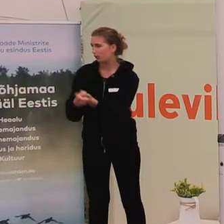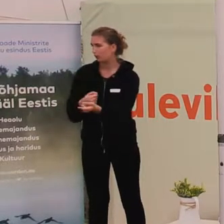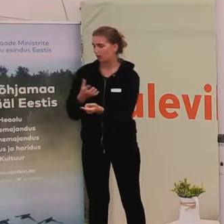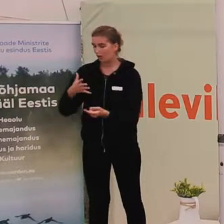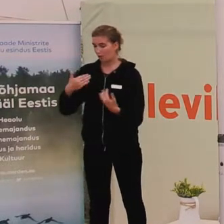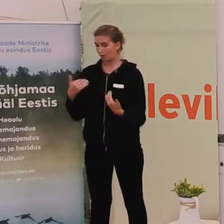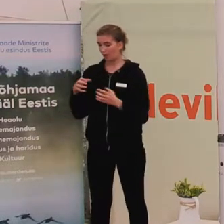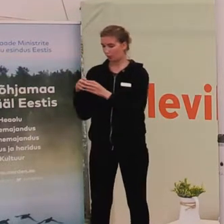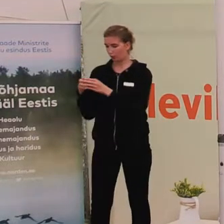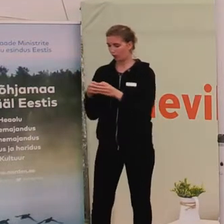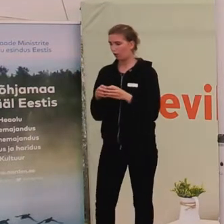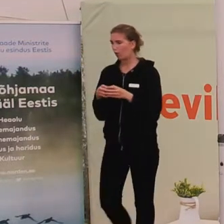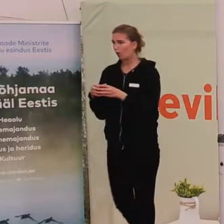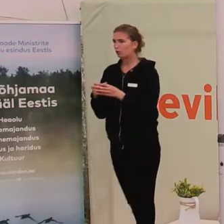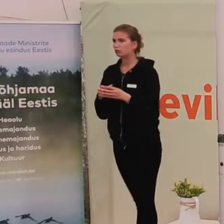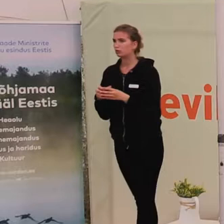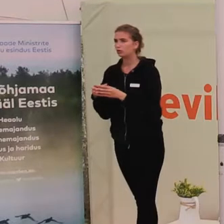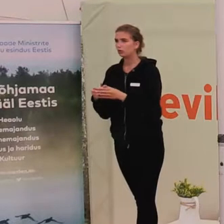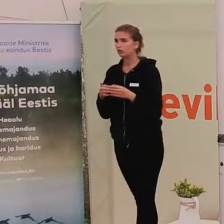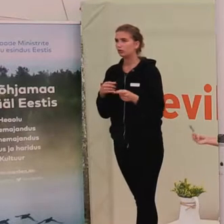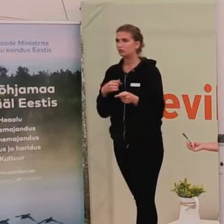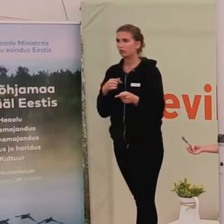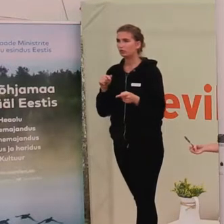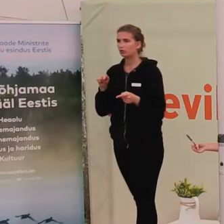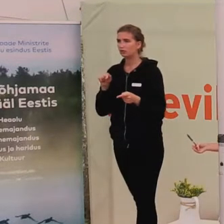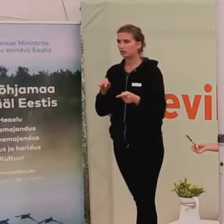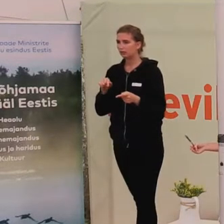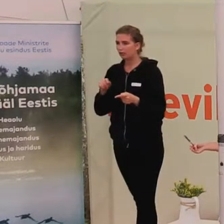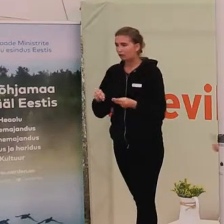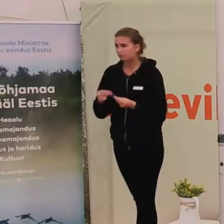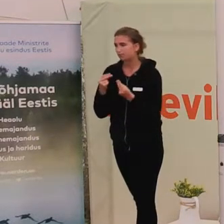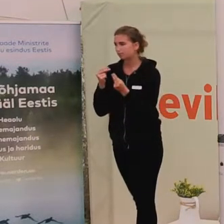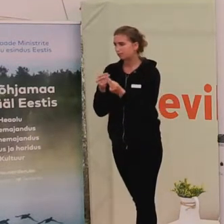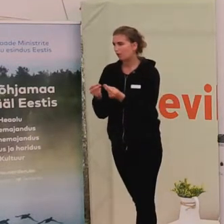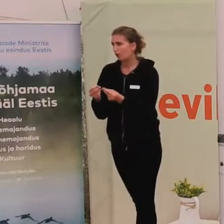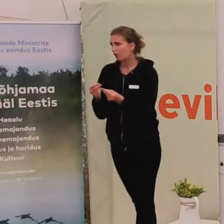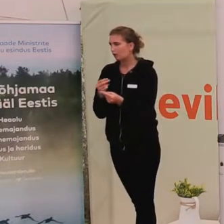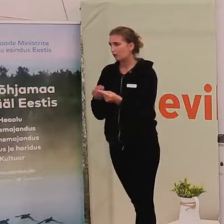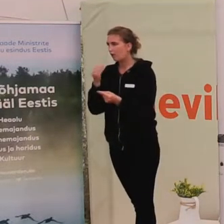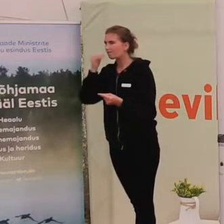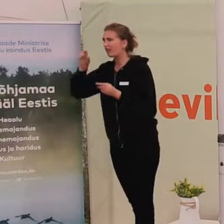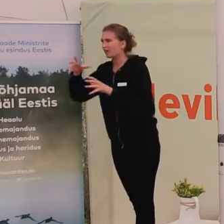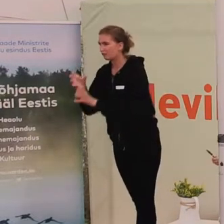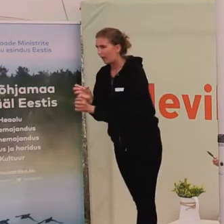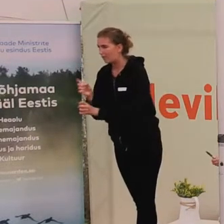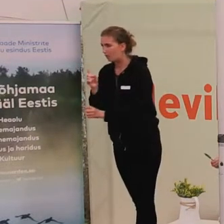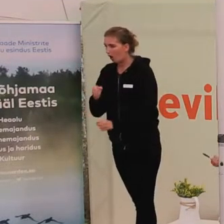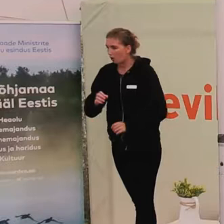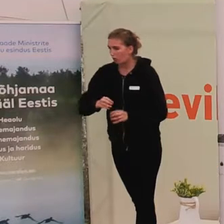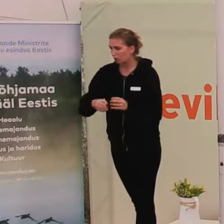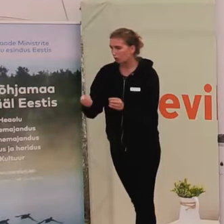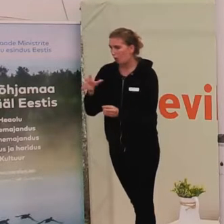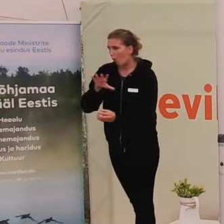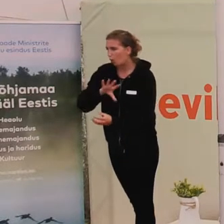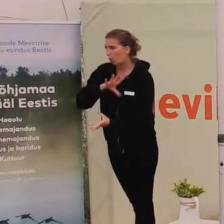got rewarded for doing quantity in business, maybe not so much quality. We have to look at the past and take it